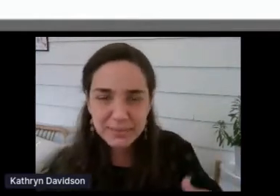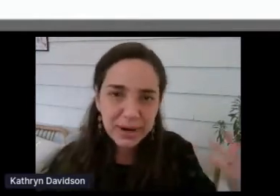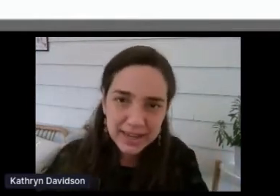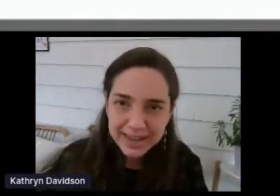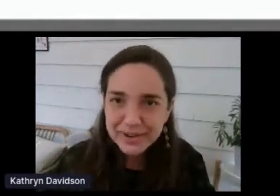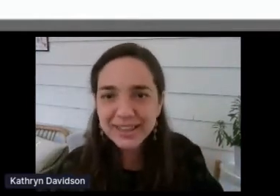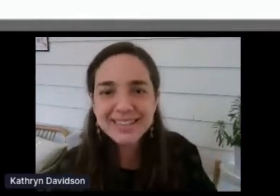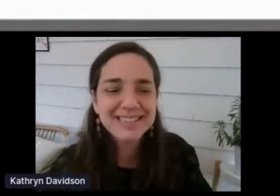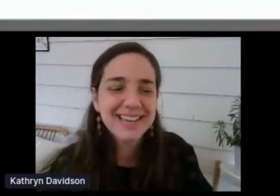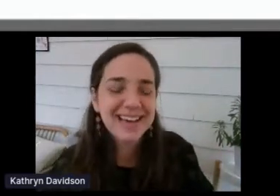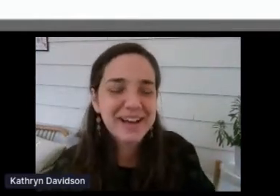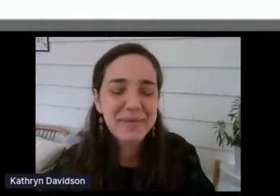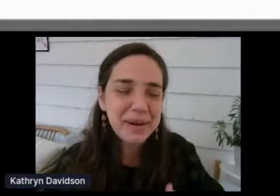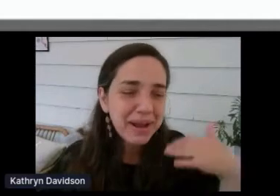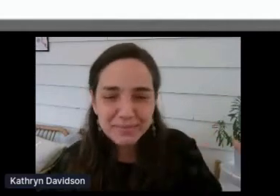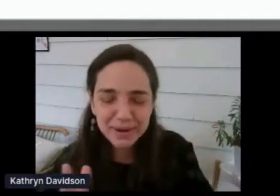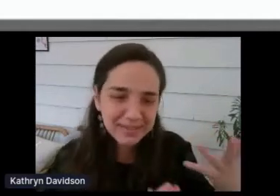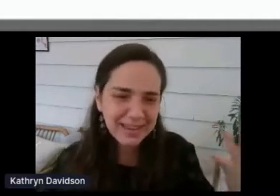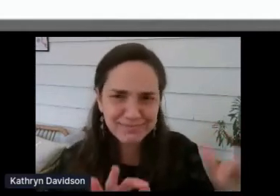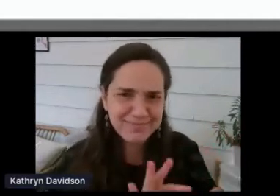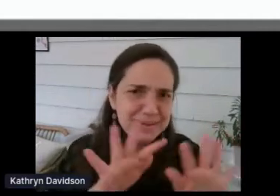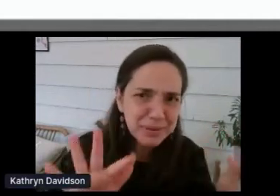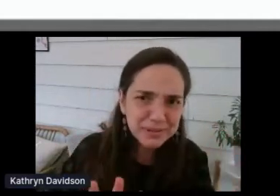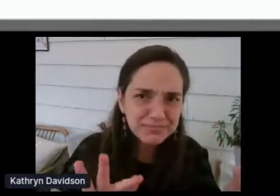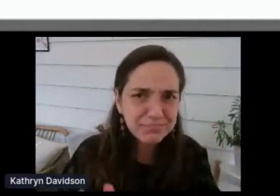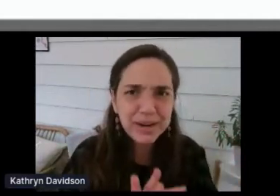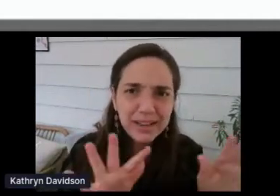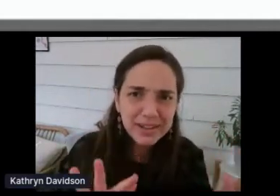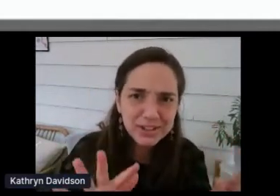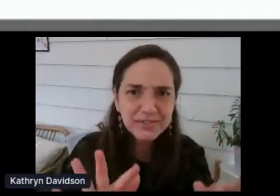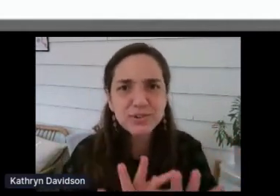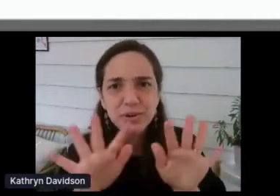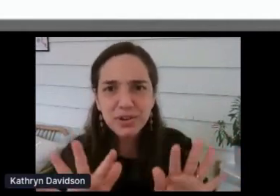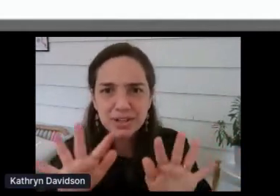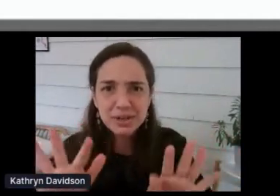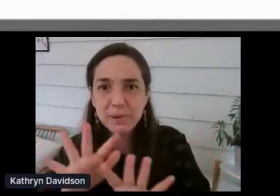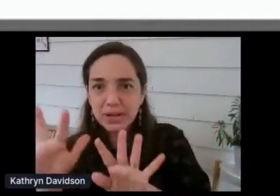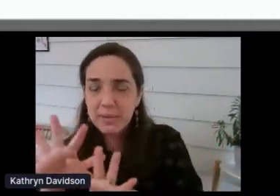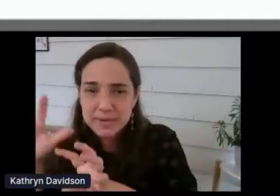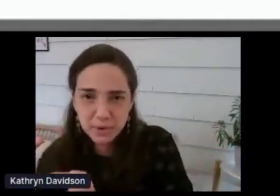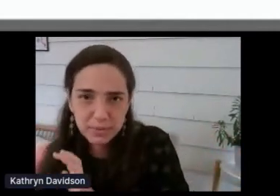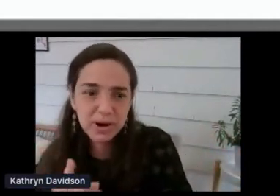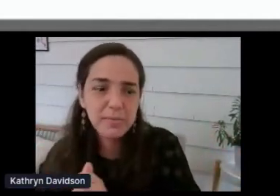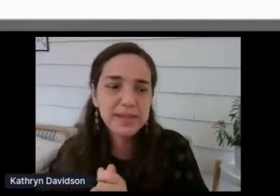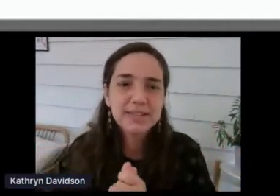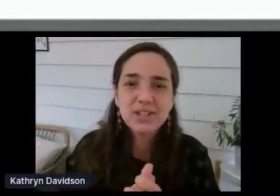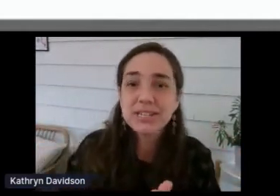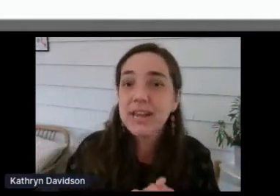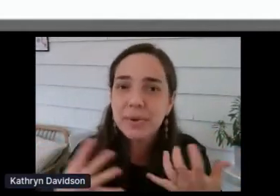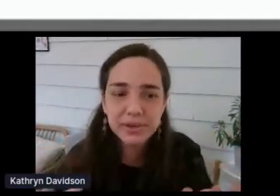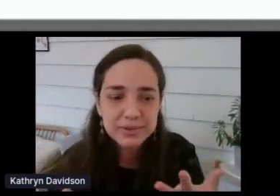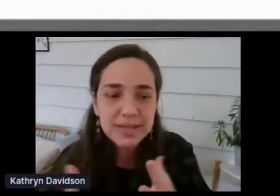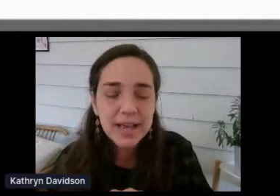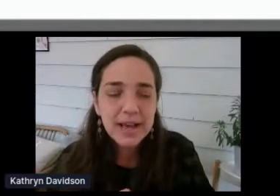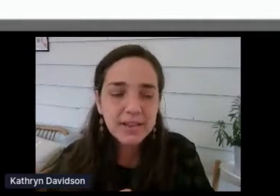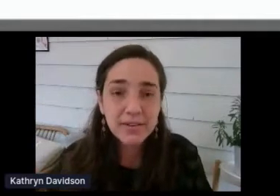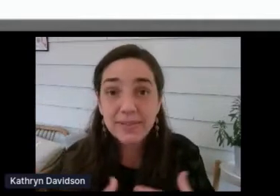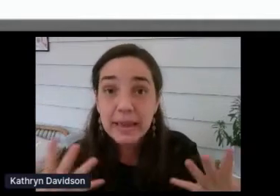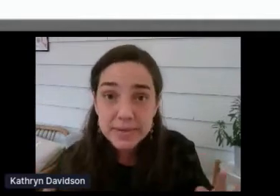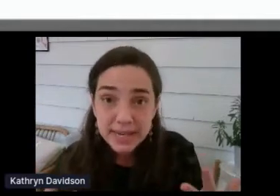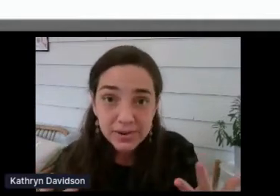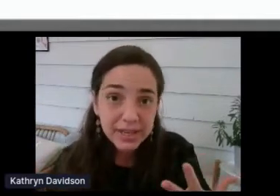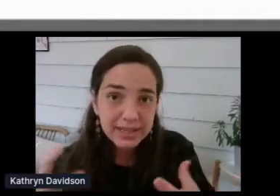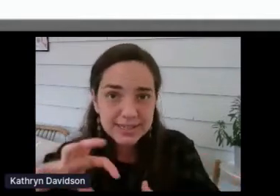originally things like predicate calculus, like simple predicate logic, first order logic, building up to more and more complex logics. Now we use a